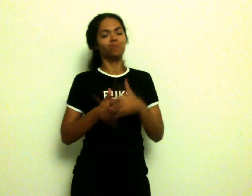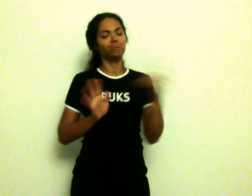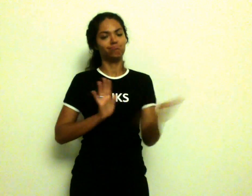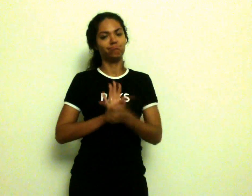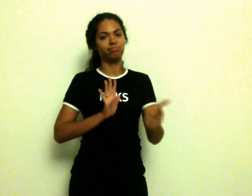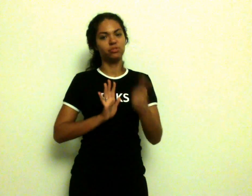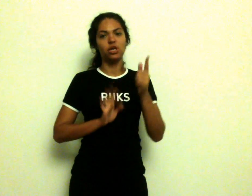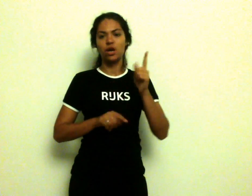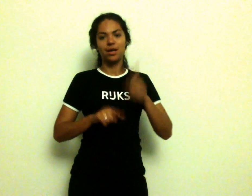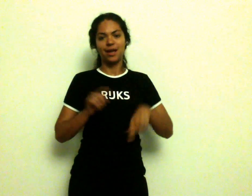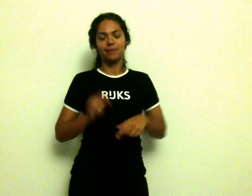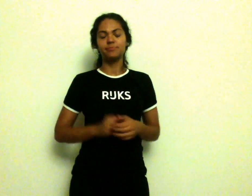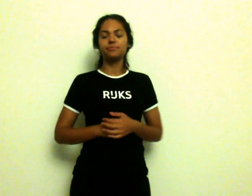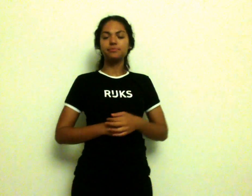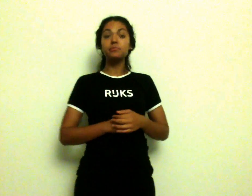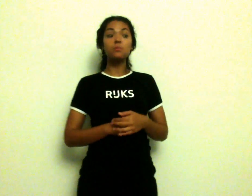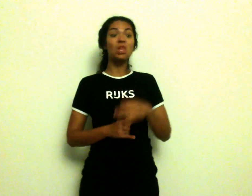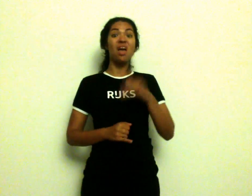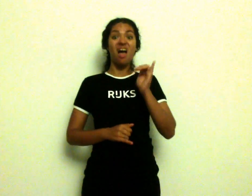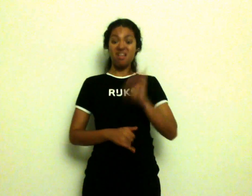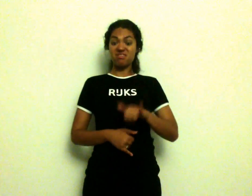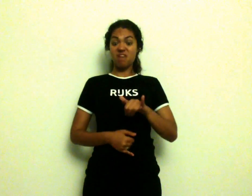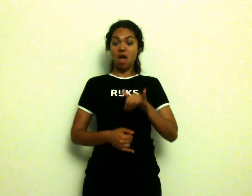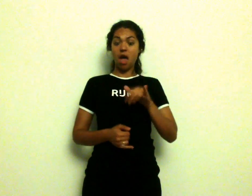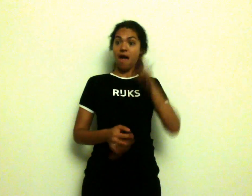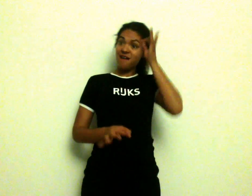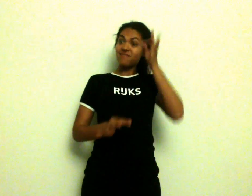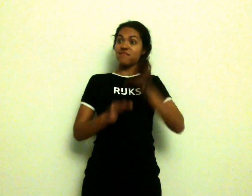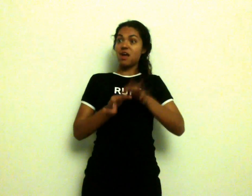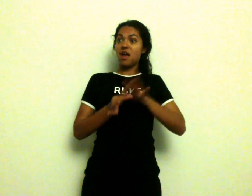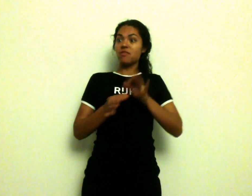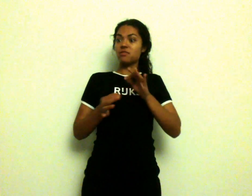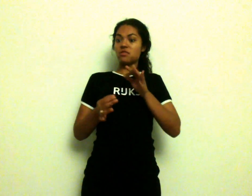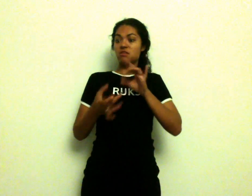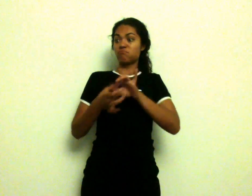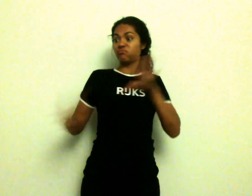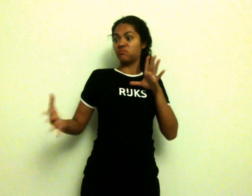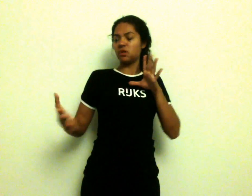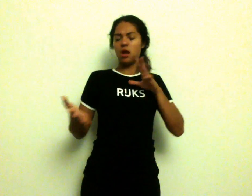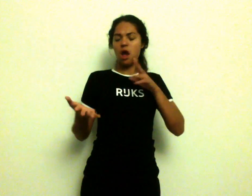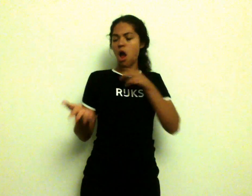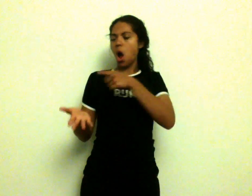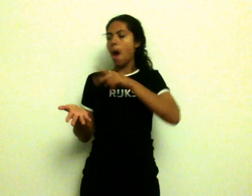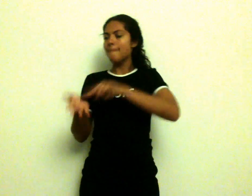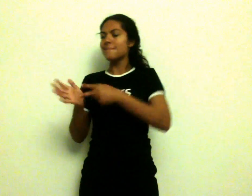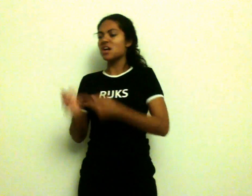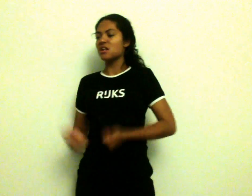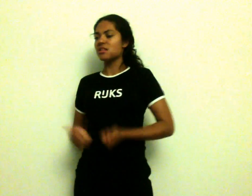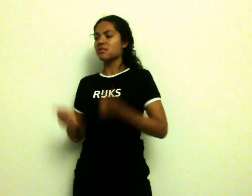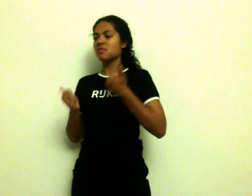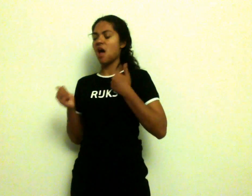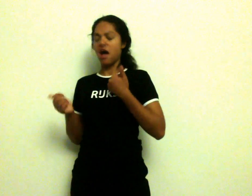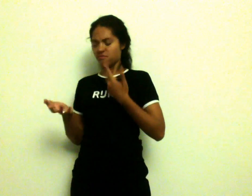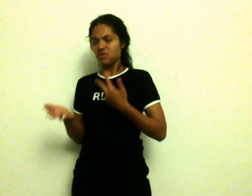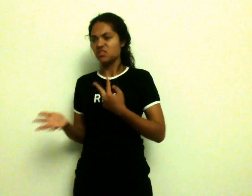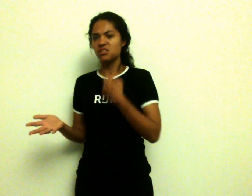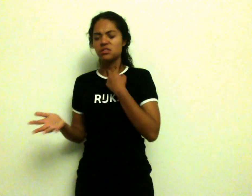Severing the nerve of what is of ultimate value. Severing the nerve of what is of ultimate value. Keep your